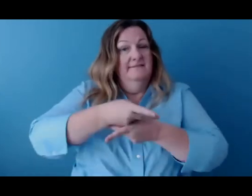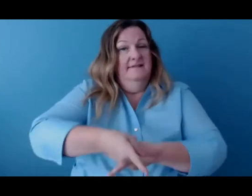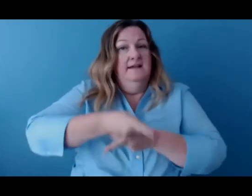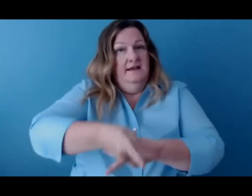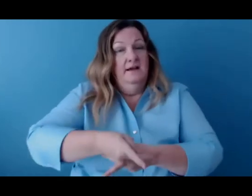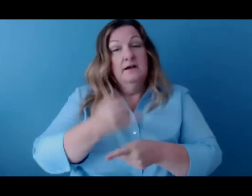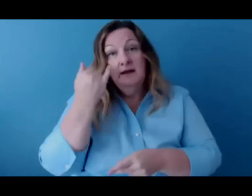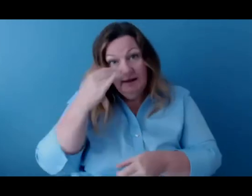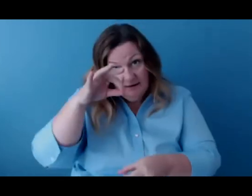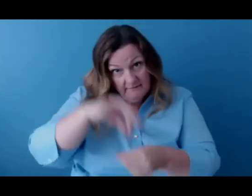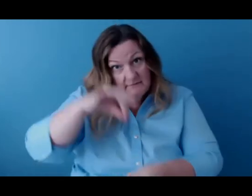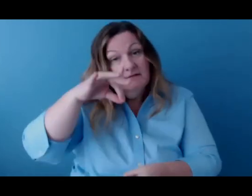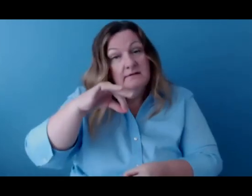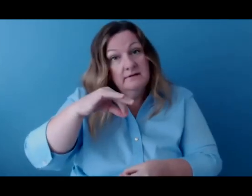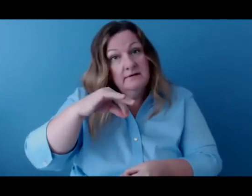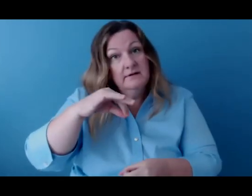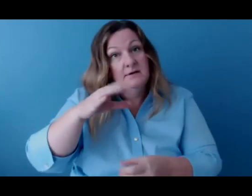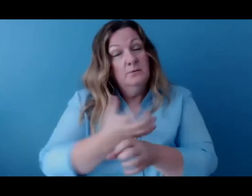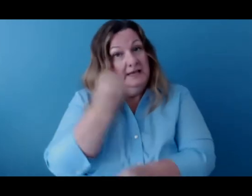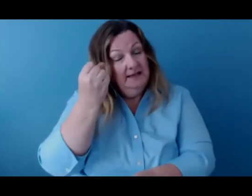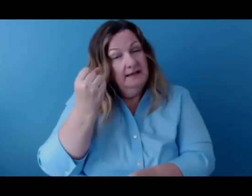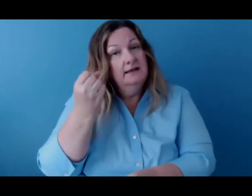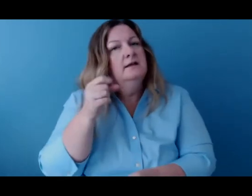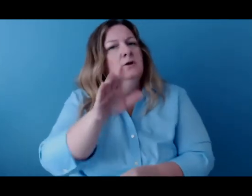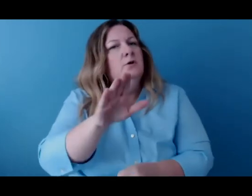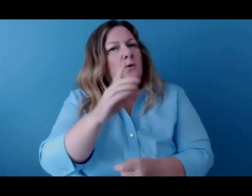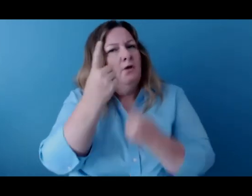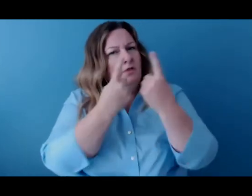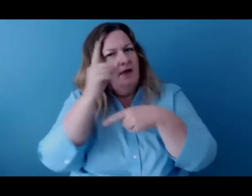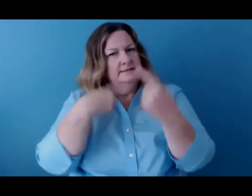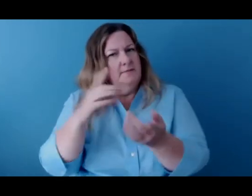into office, what is your approach to Medicaid? And